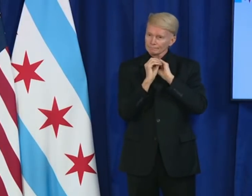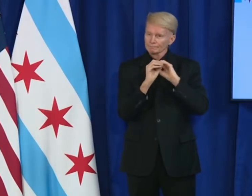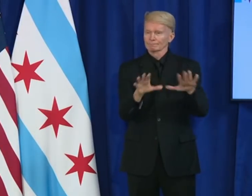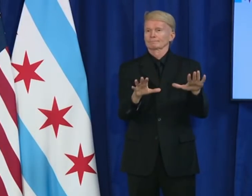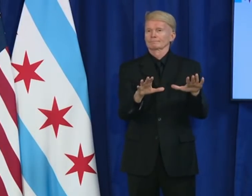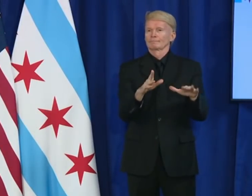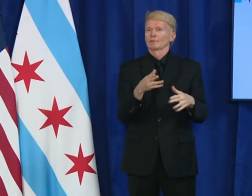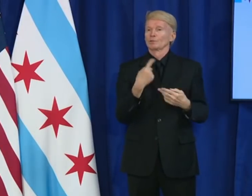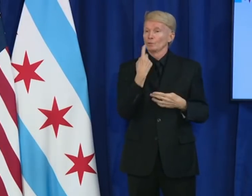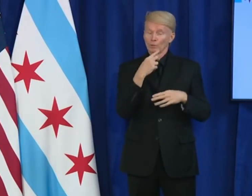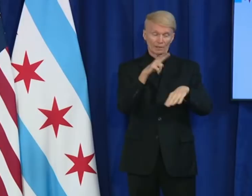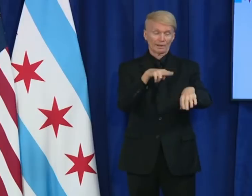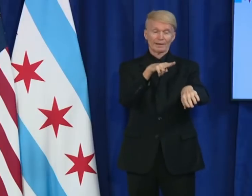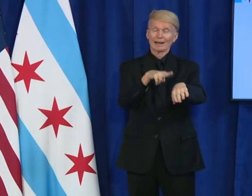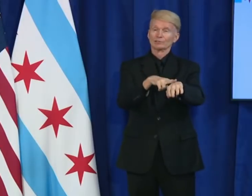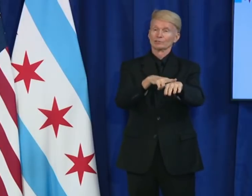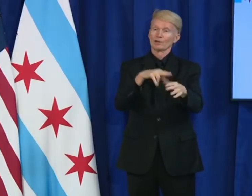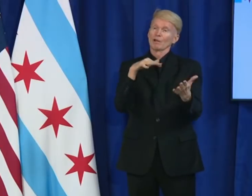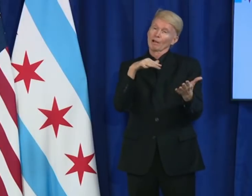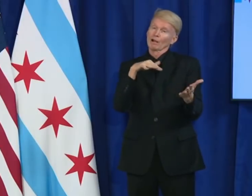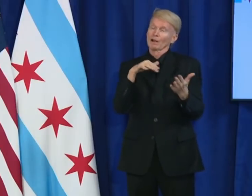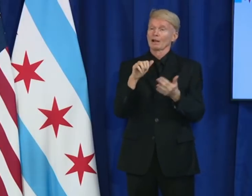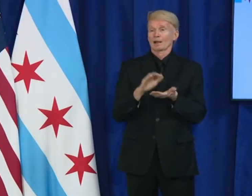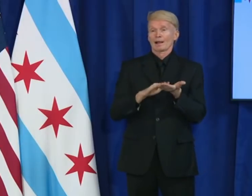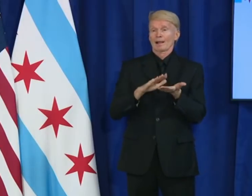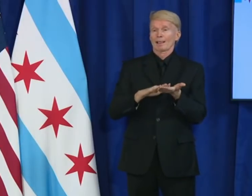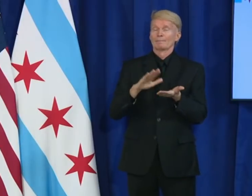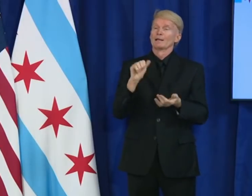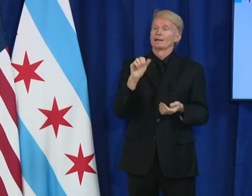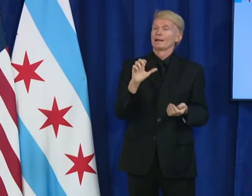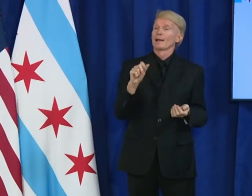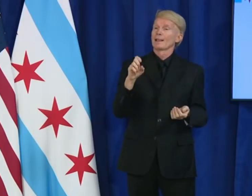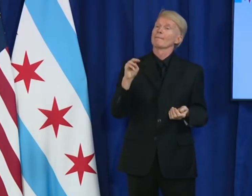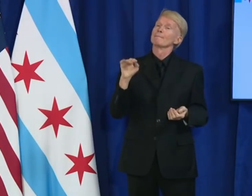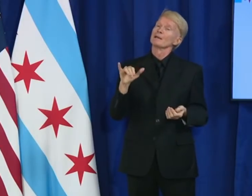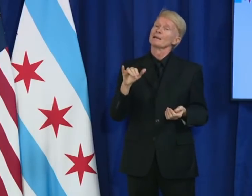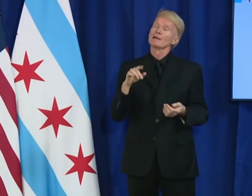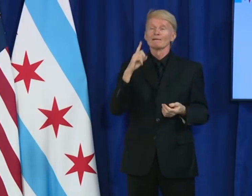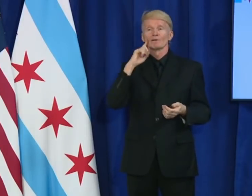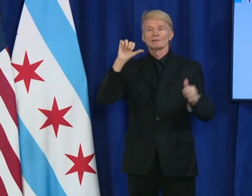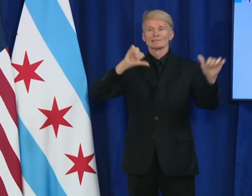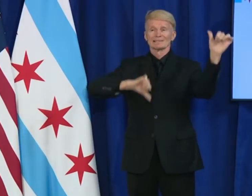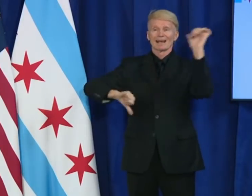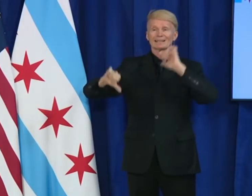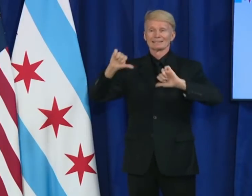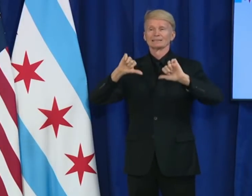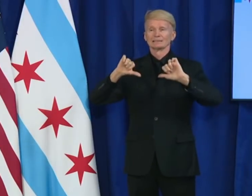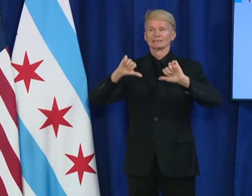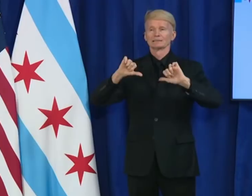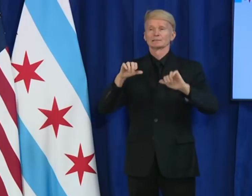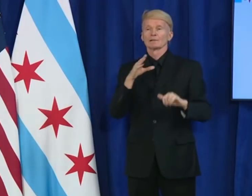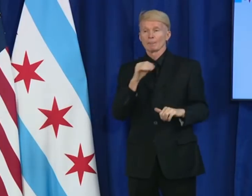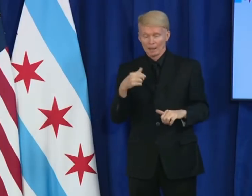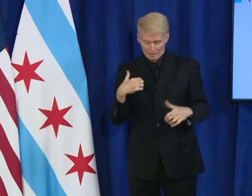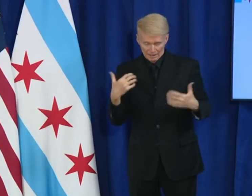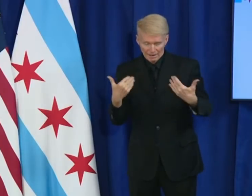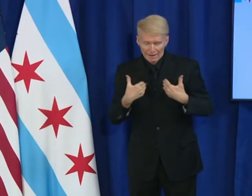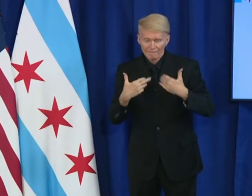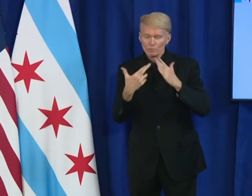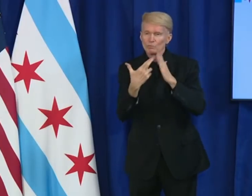the National Academies of Sciences, and we'll also be updating our framework to include